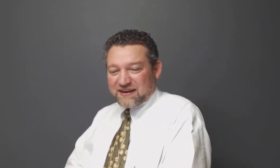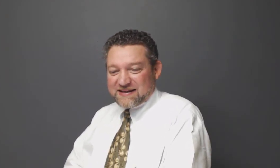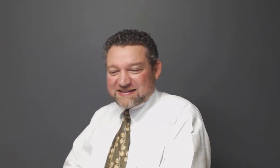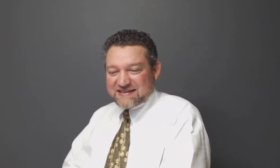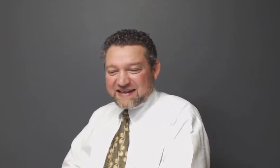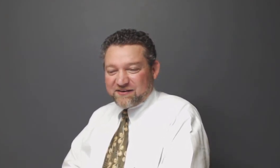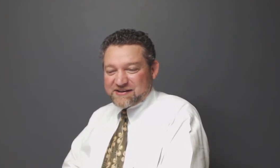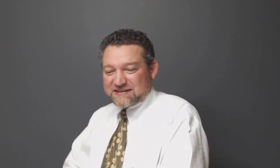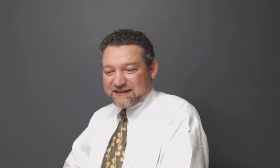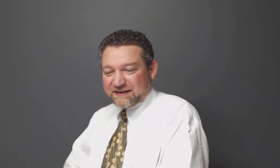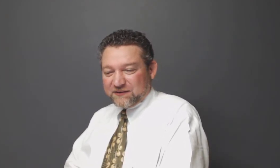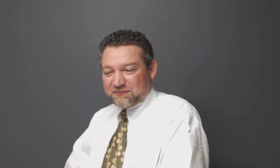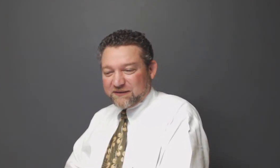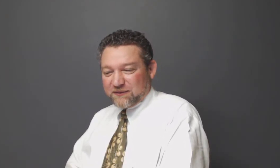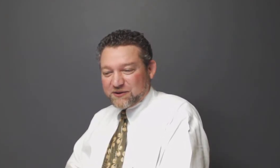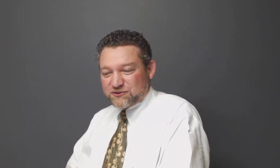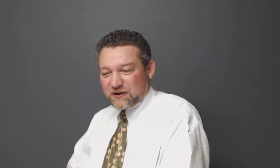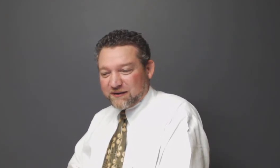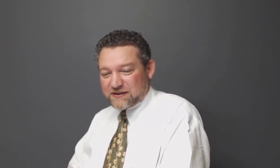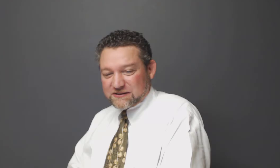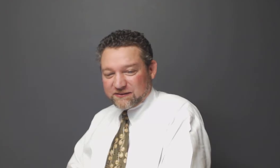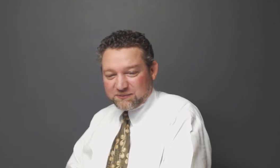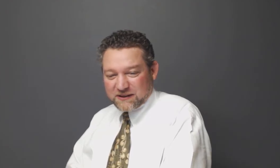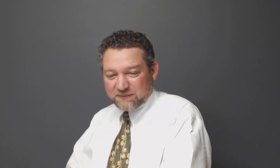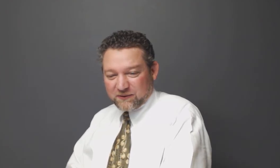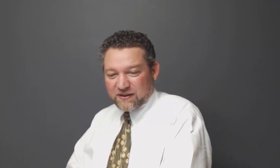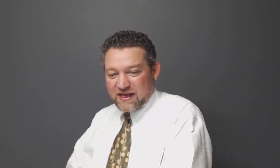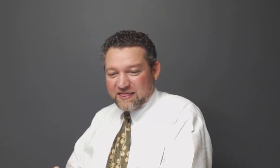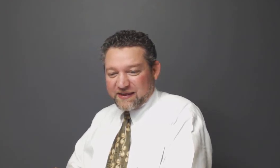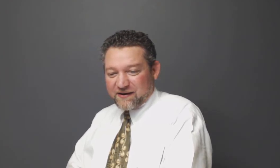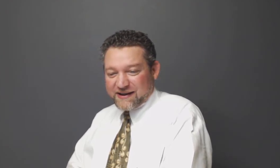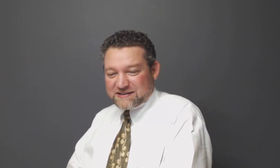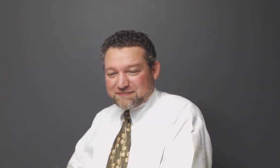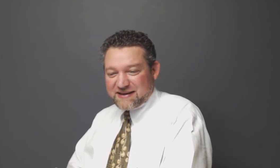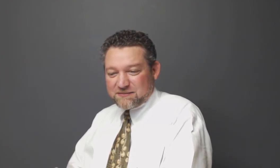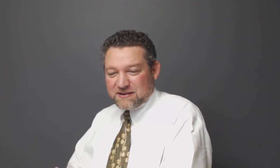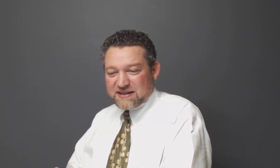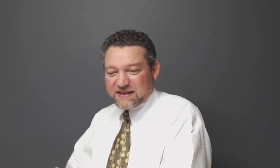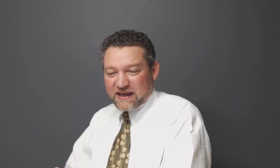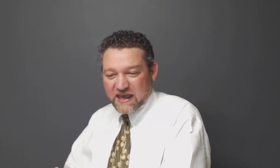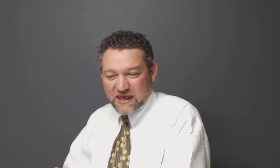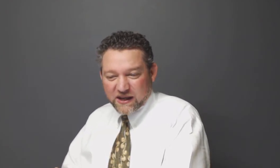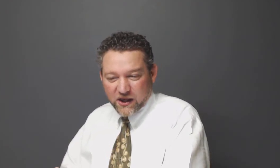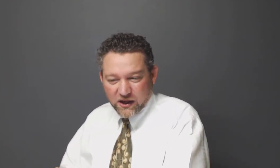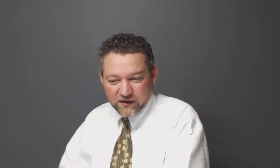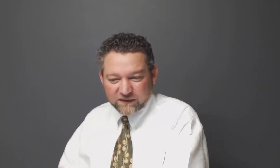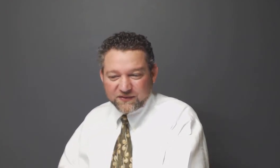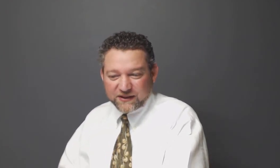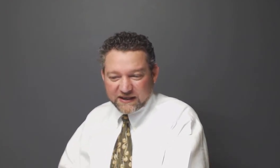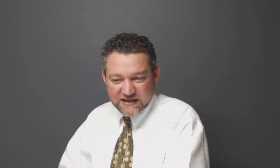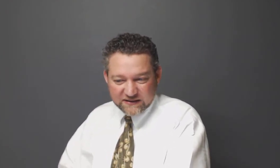18:43, he says, "Thou hast delivered me from the strivings of the people. Thou hast made me the head of the